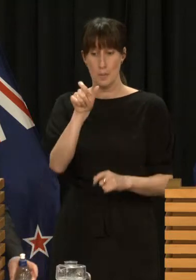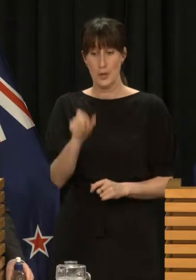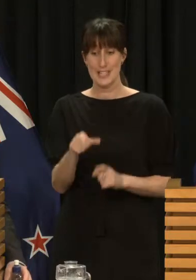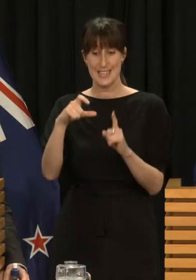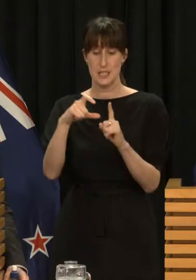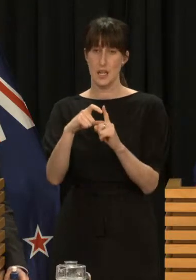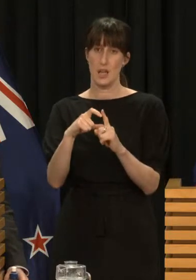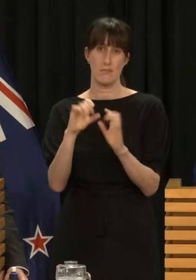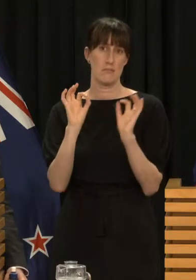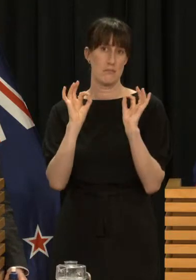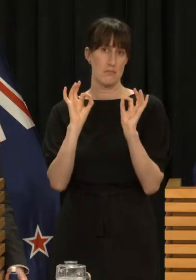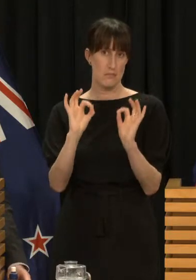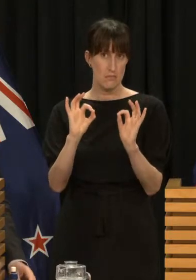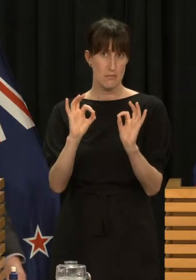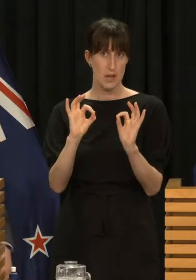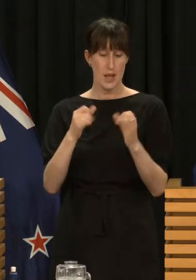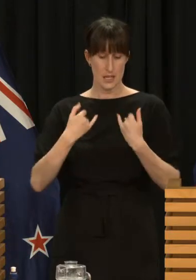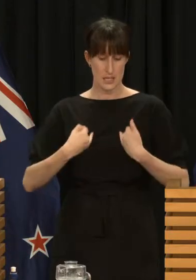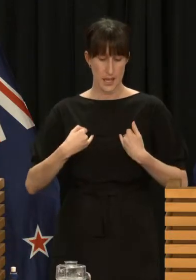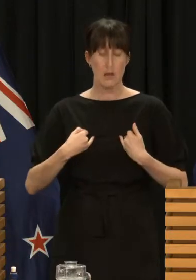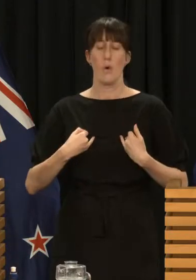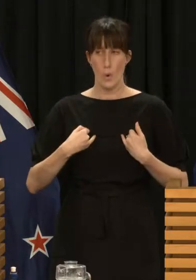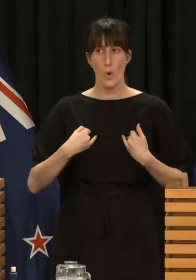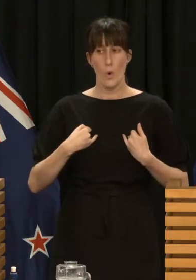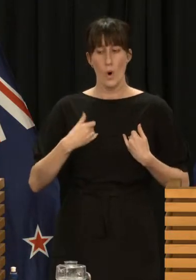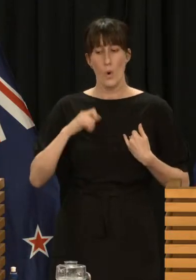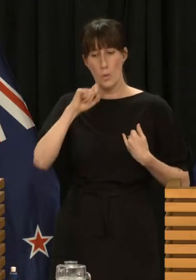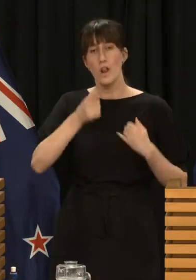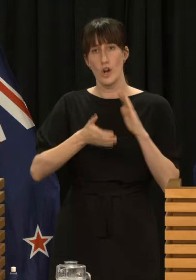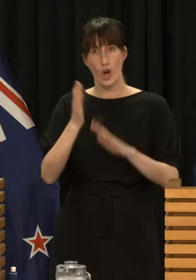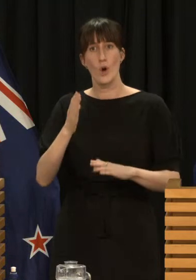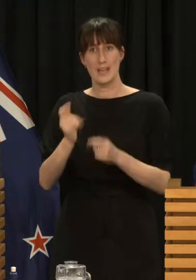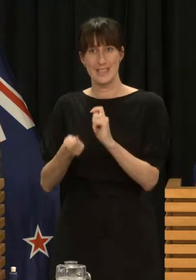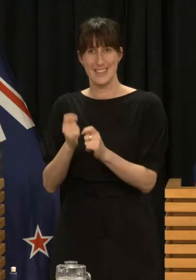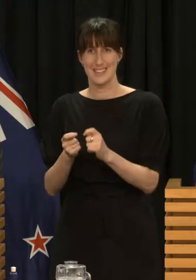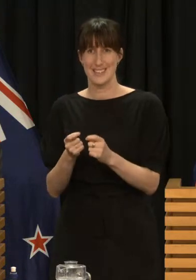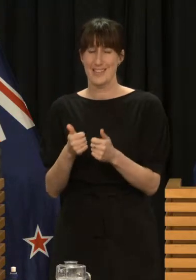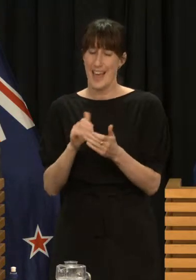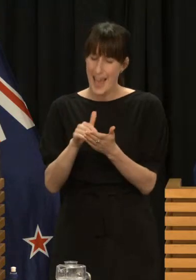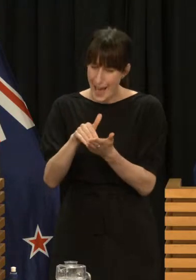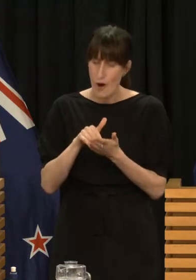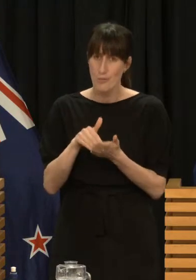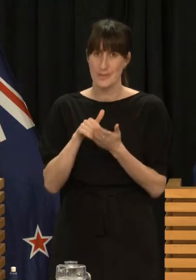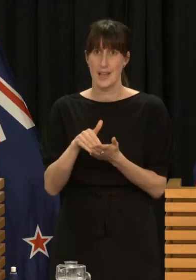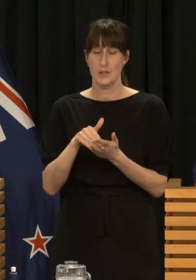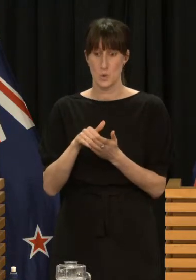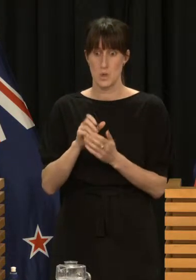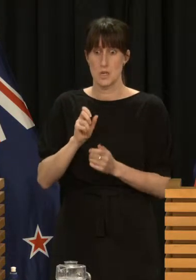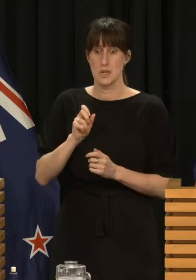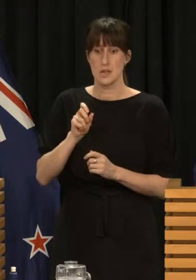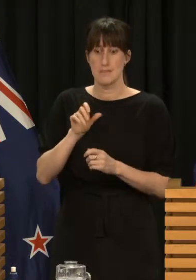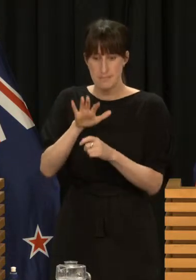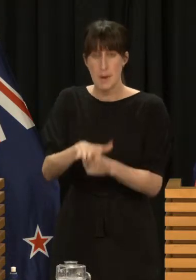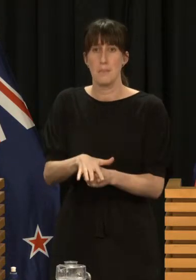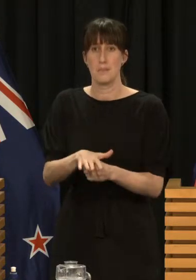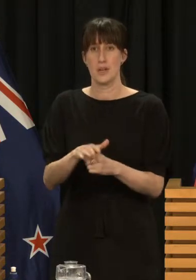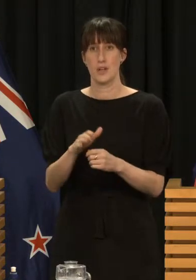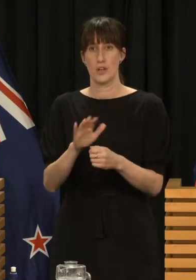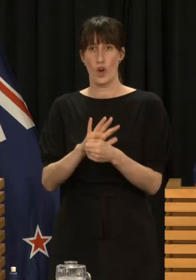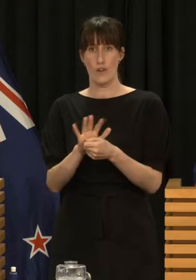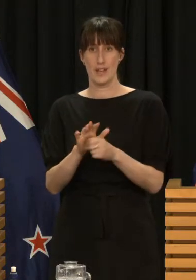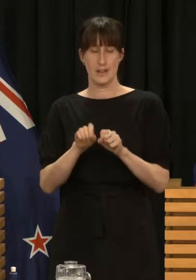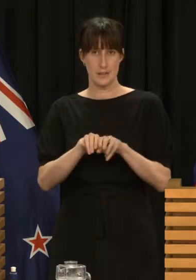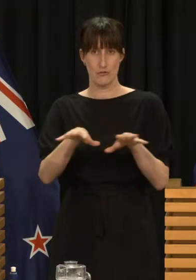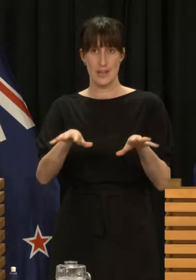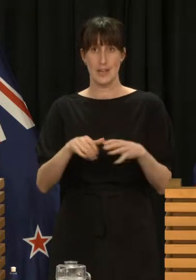was to get tested when they get symptoms, and that's what helps us get ahead. Look, we acknowledge that it is incredibly challenging what we are trying to do